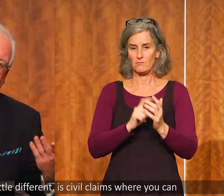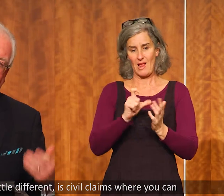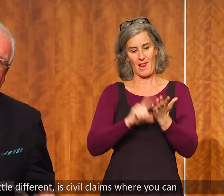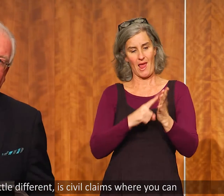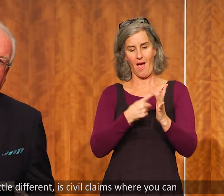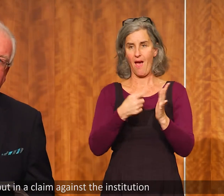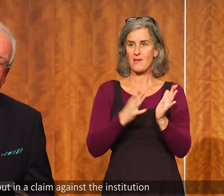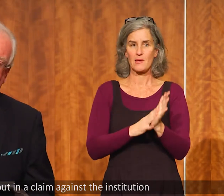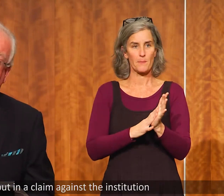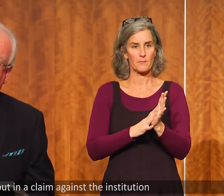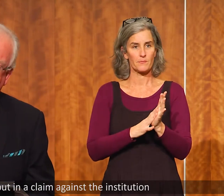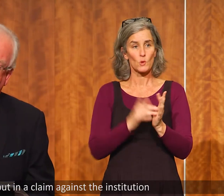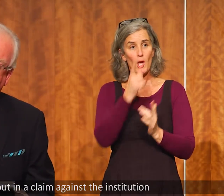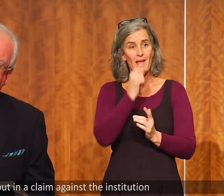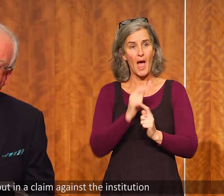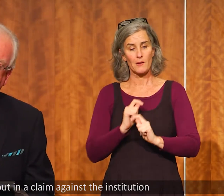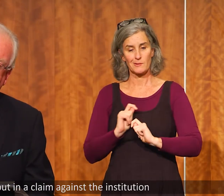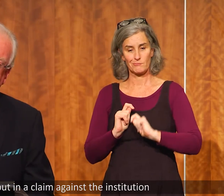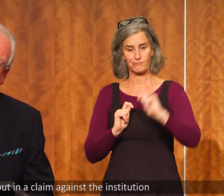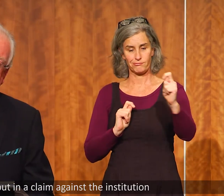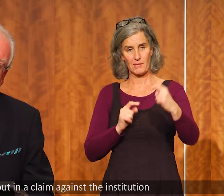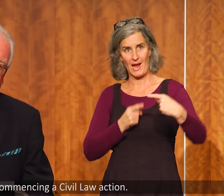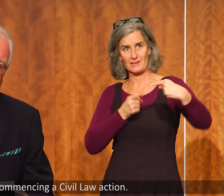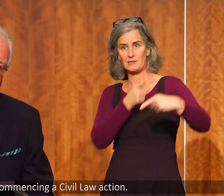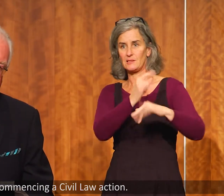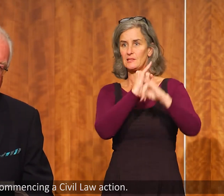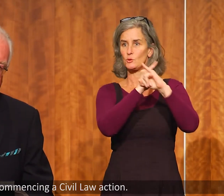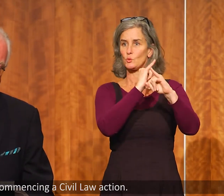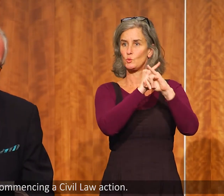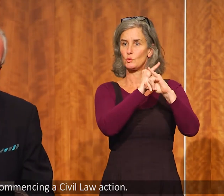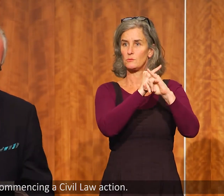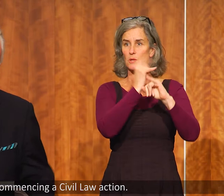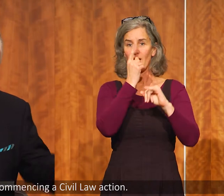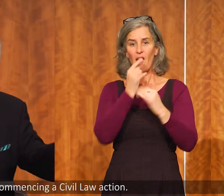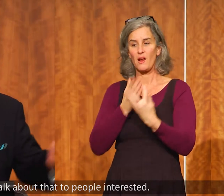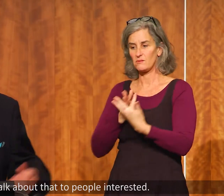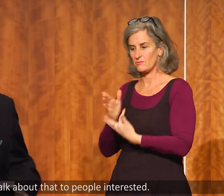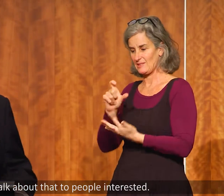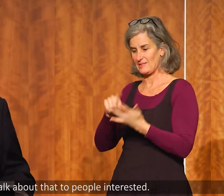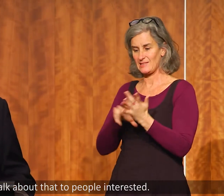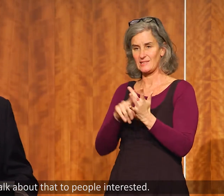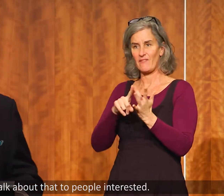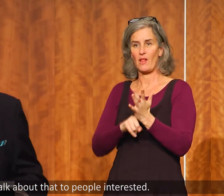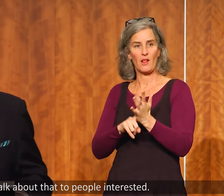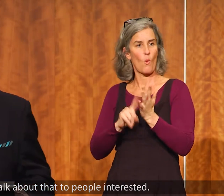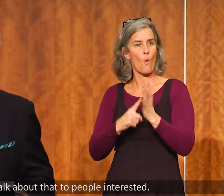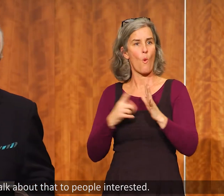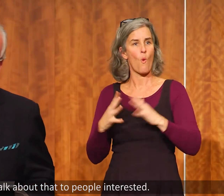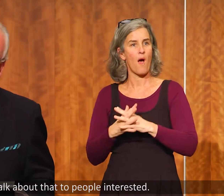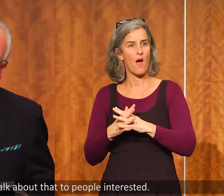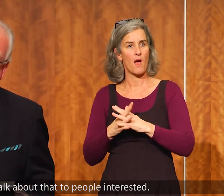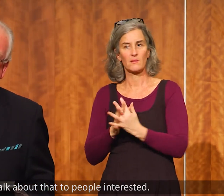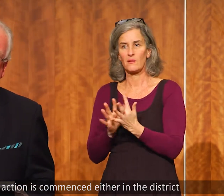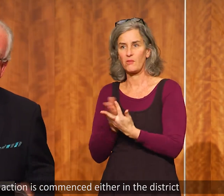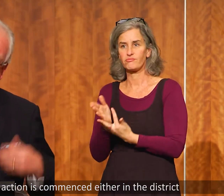claims, where you can actually put in a claim against the institution by commencing a civil law action. And Prue can talk about that more to people